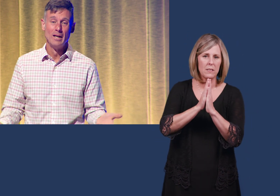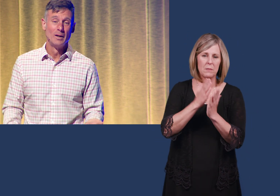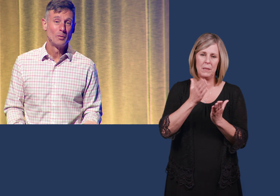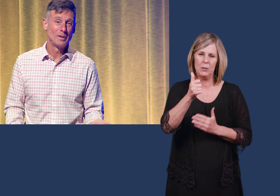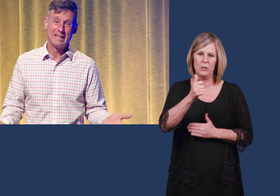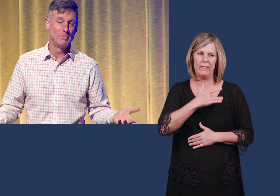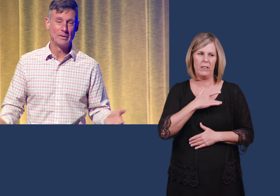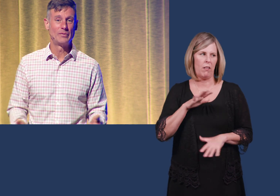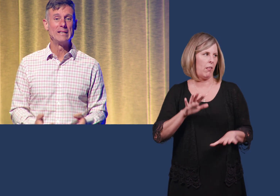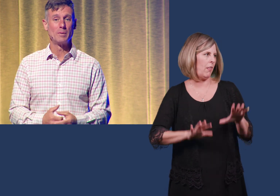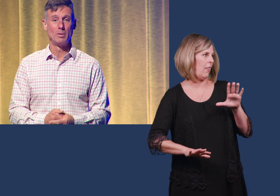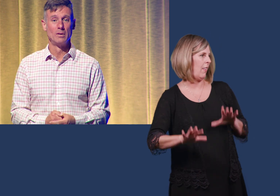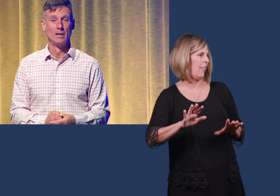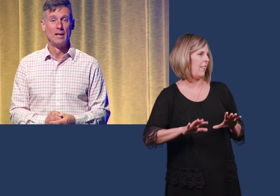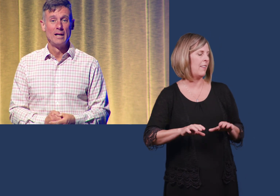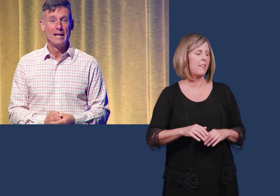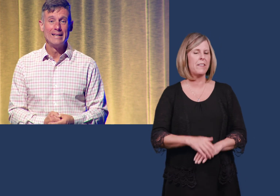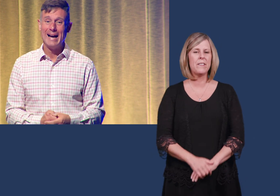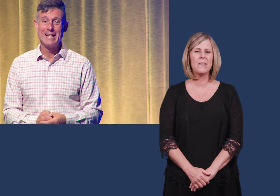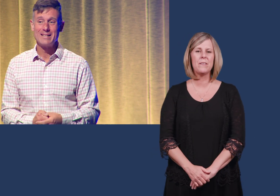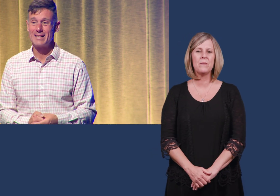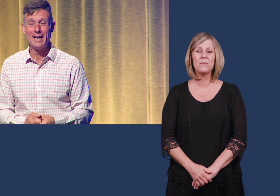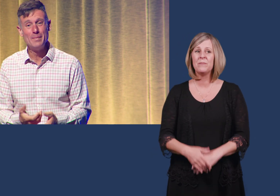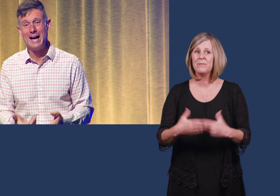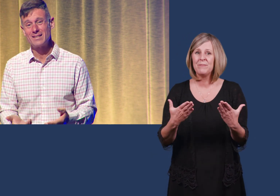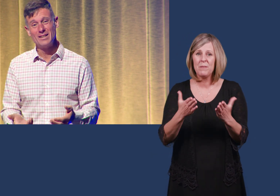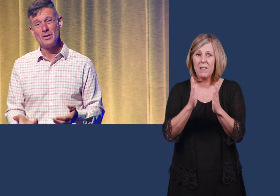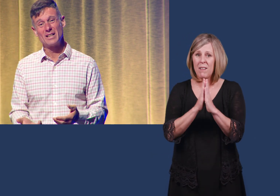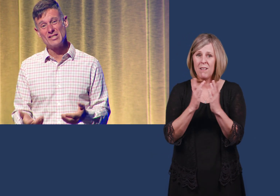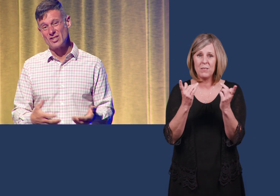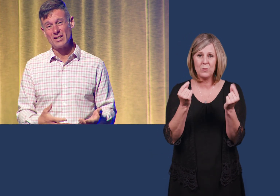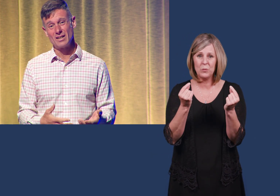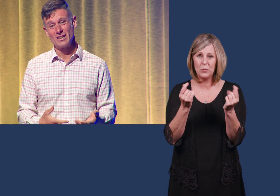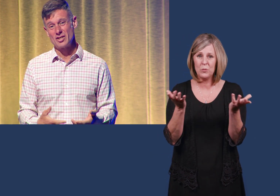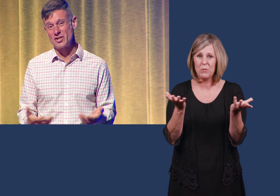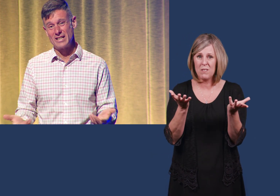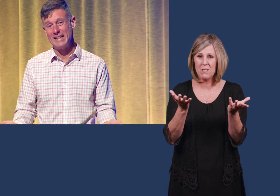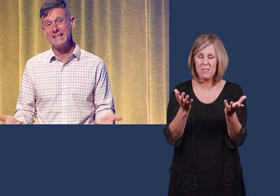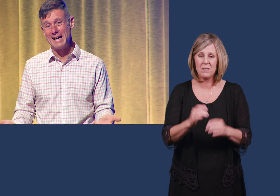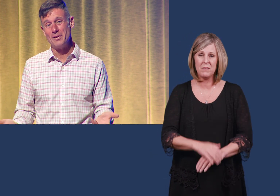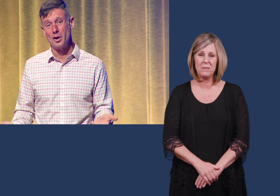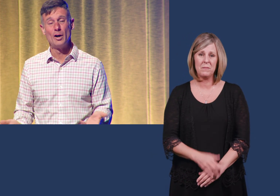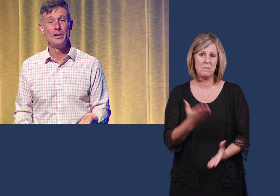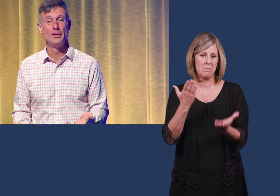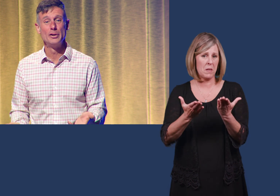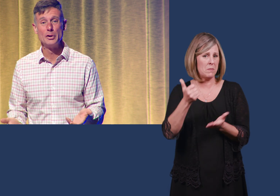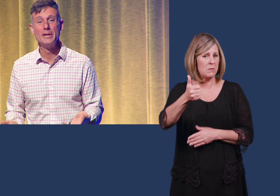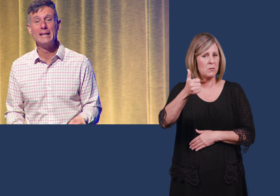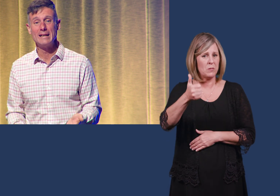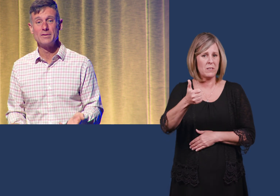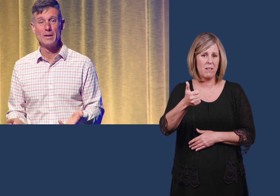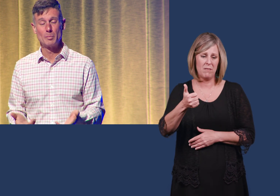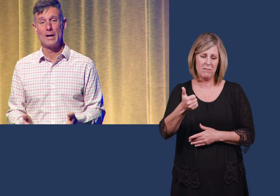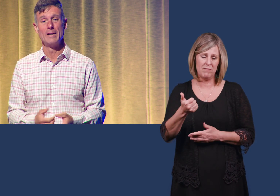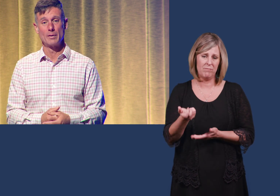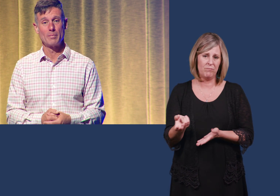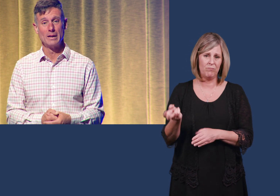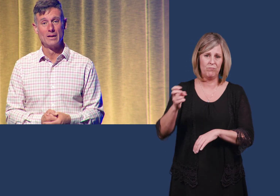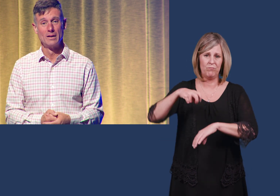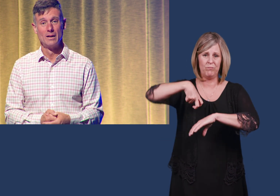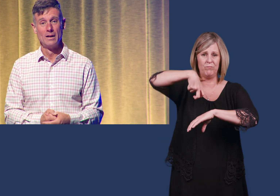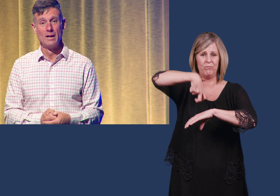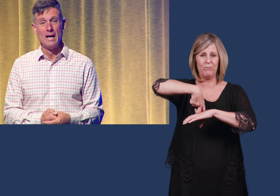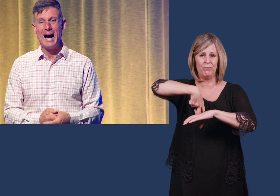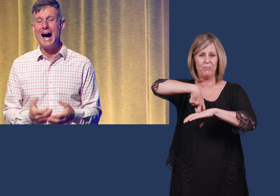wouldn't really even be feasible. And that is that I'm asking you to consider just getting down on your knees and praying with